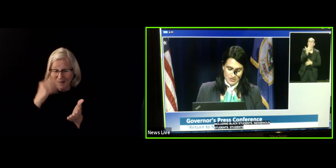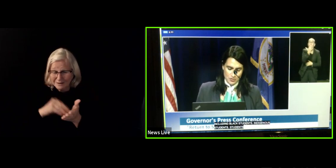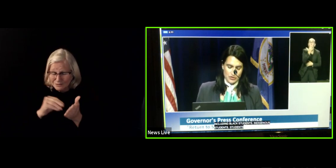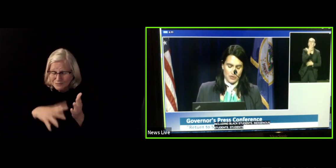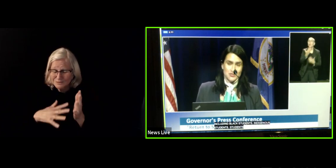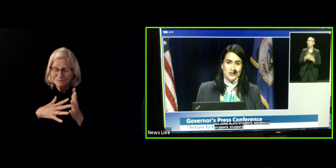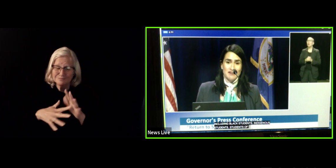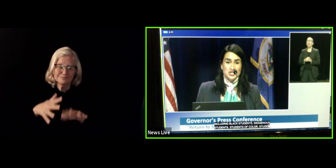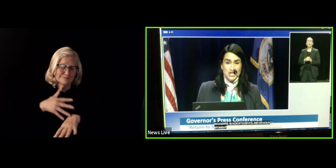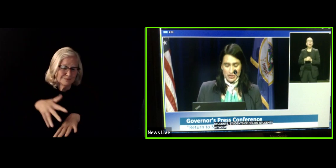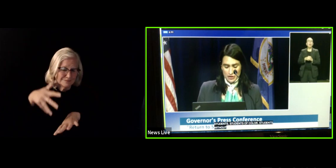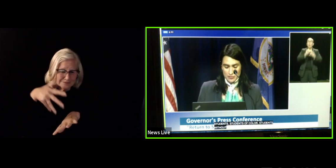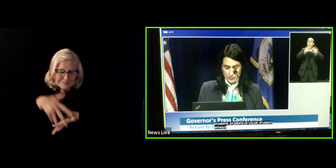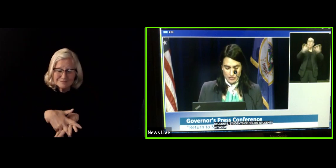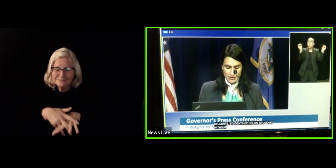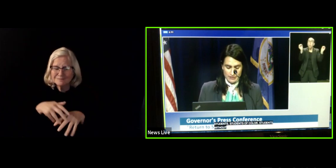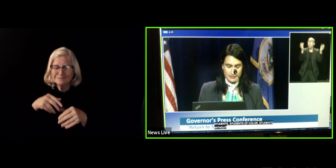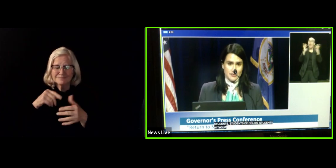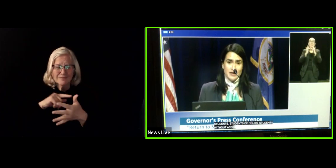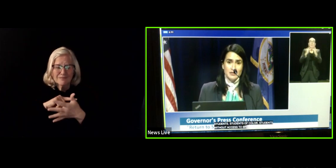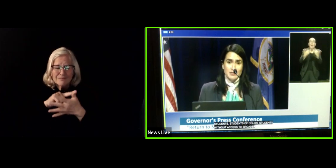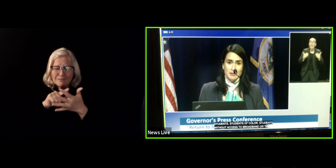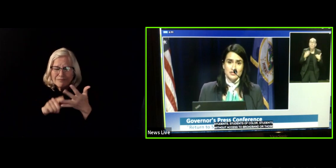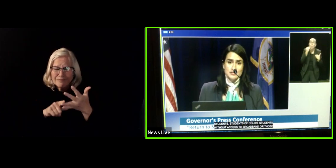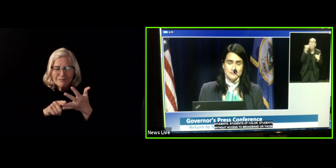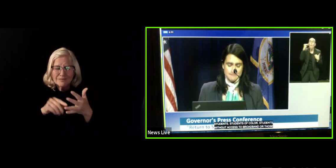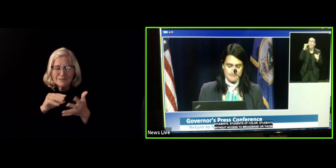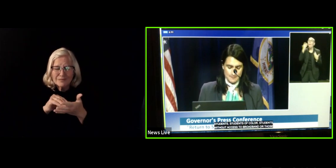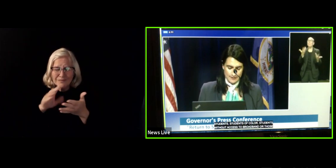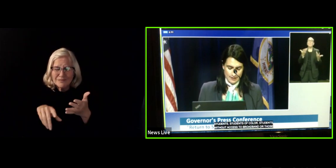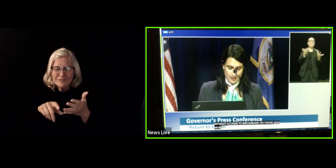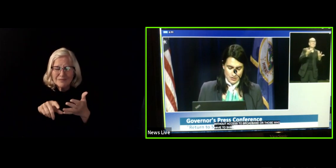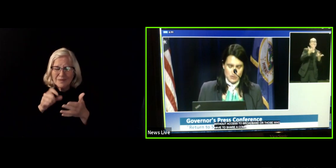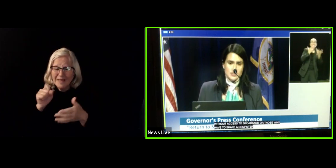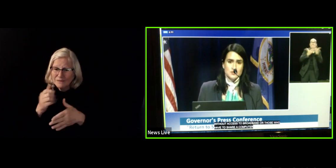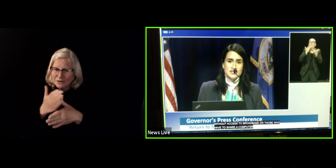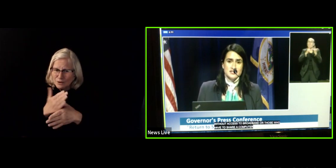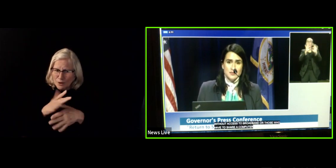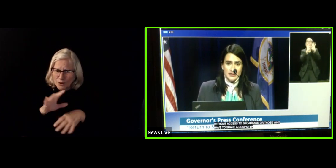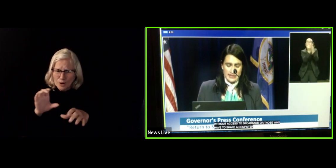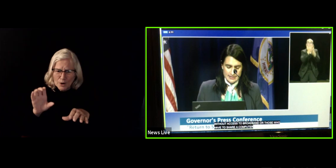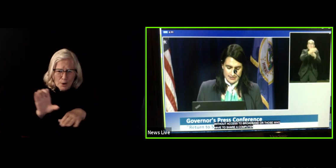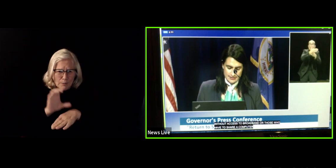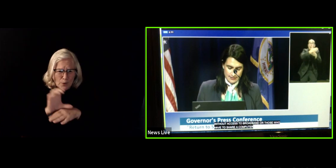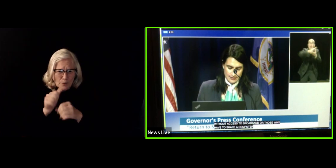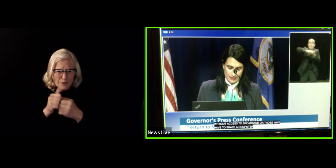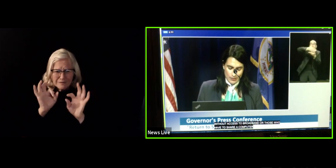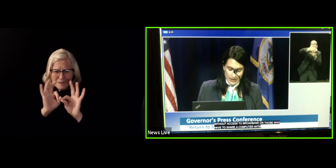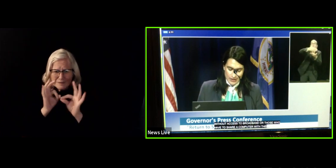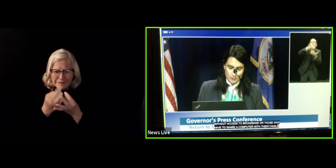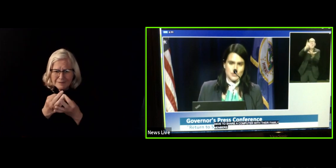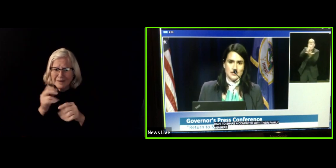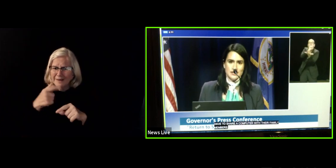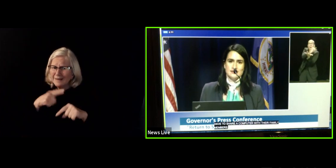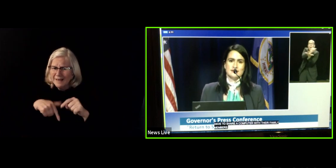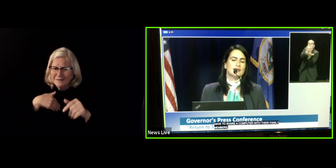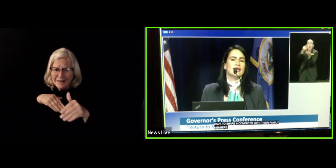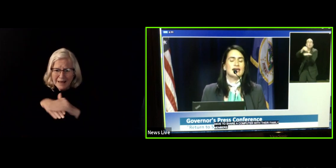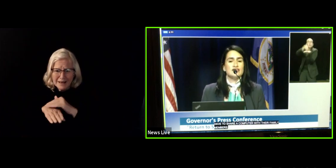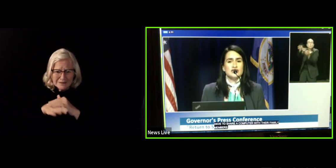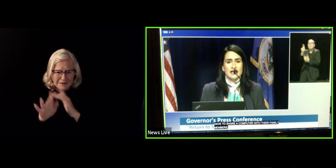broadband, or those who have to share a computer with their family members, students with disabilities, low-income